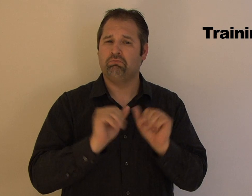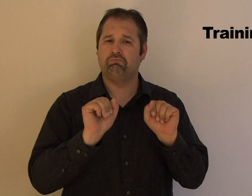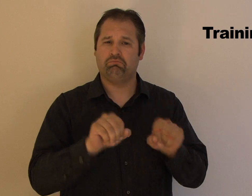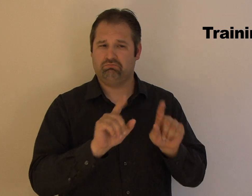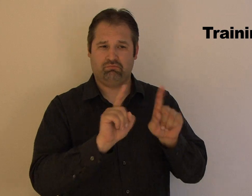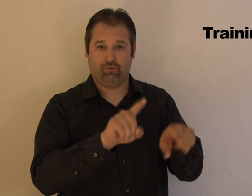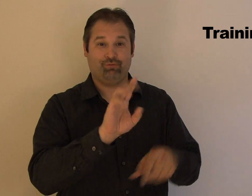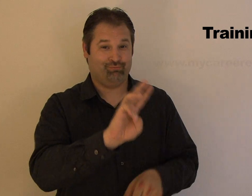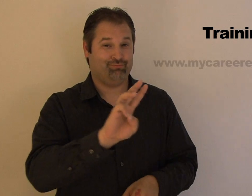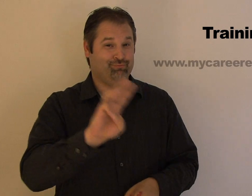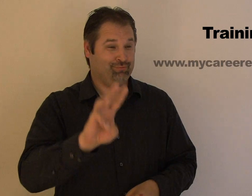You can find that list at